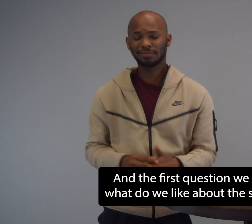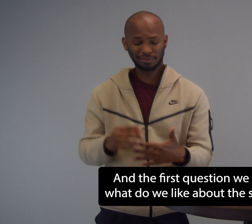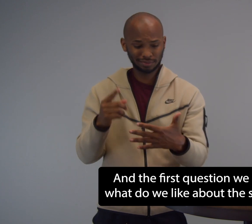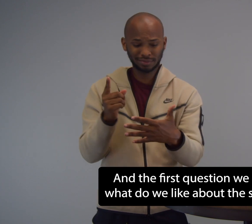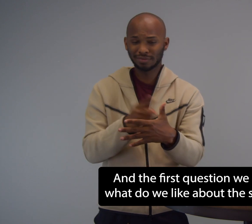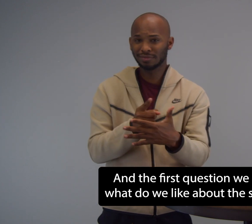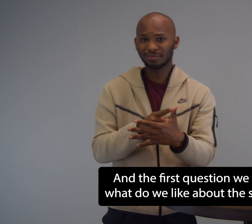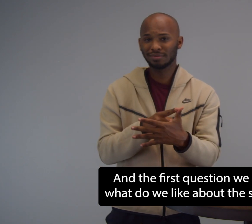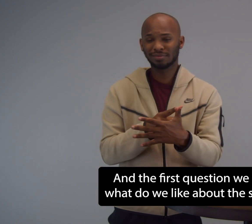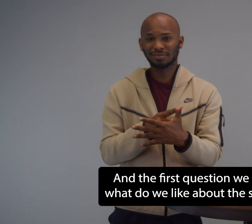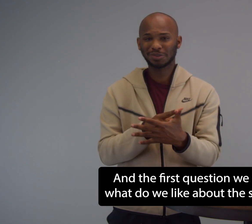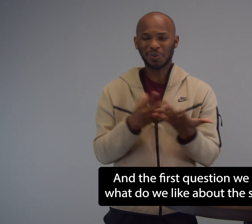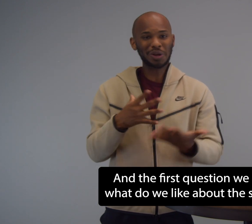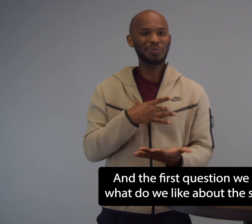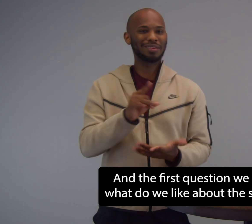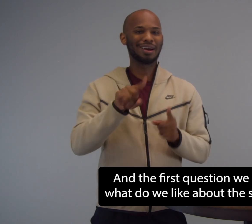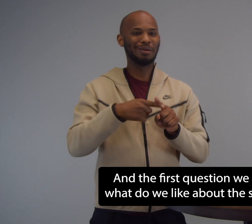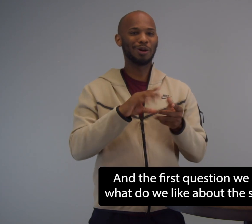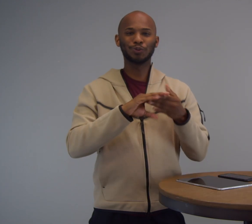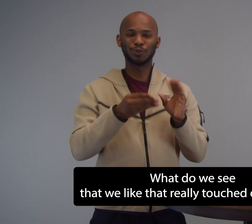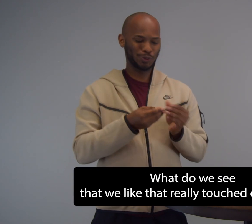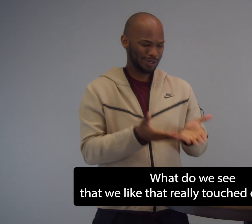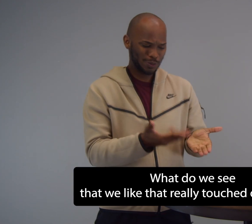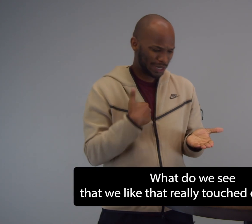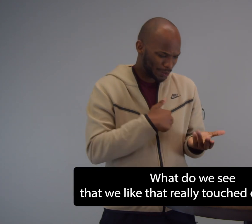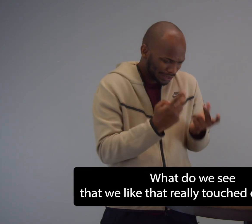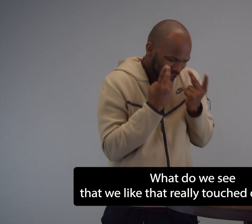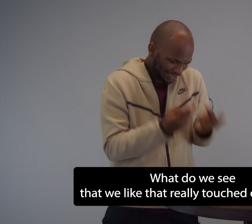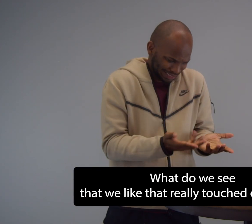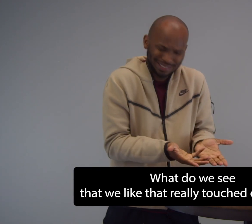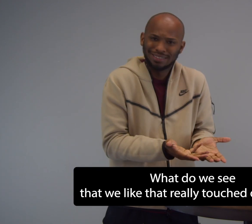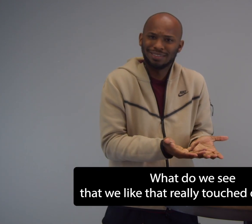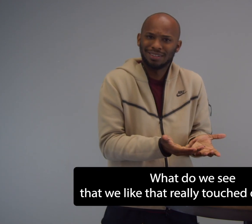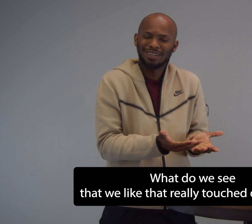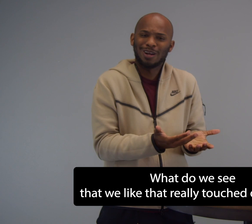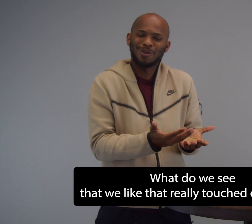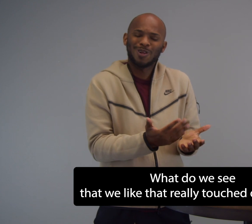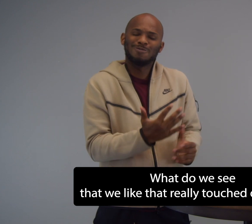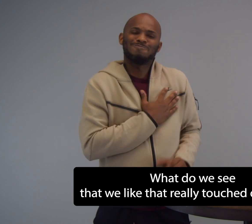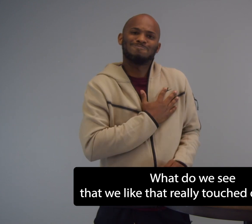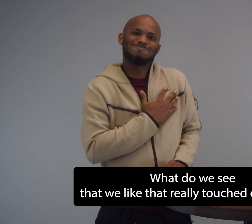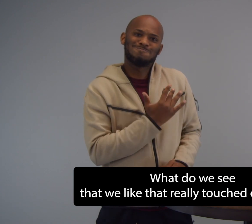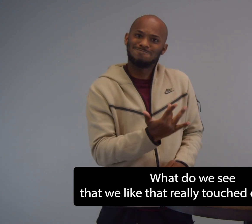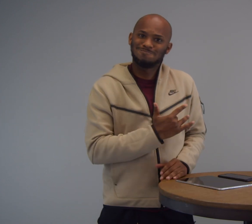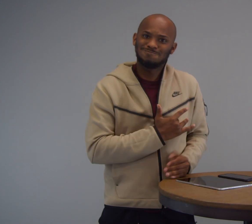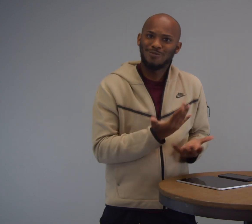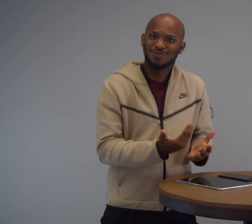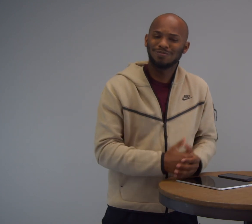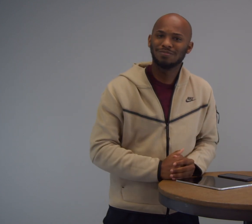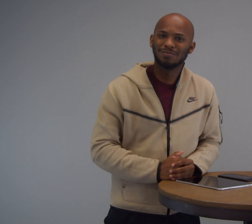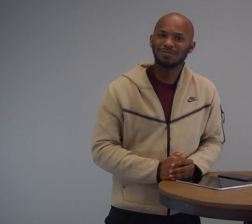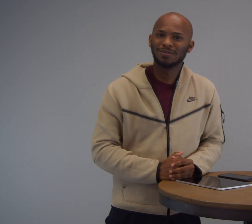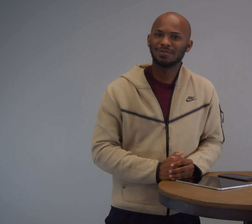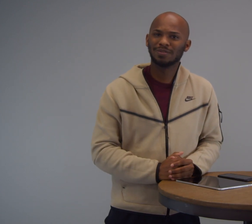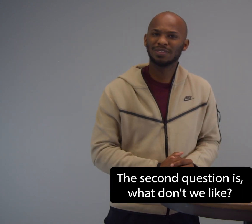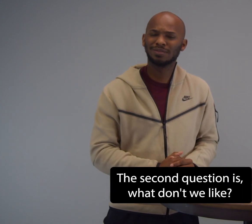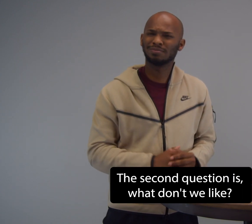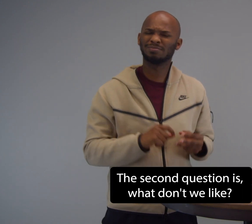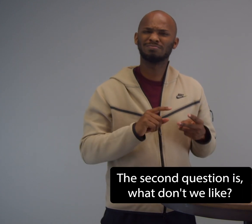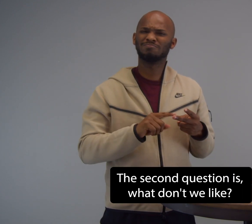question we ask, what do we like about the story? What do we see that we like that really touched our hearts? The second question